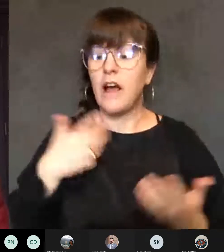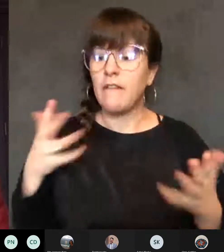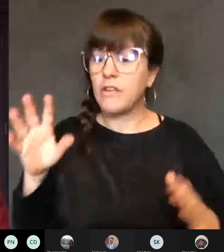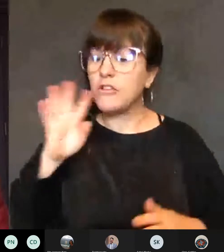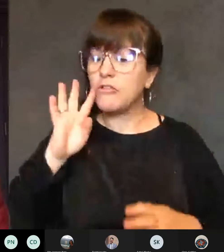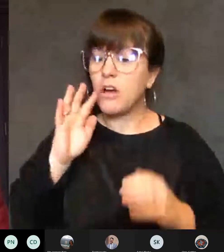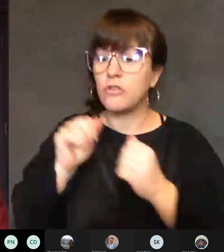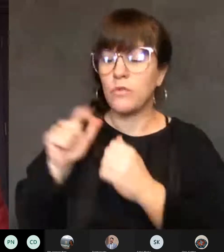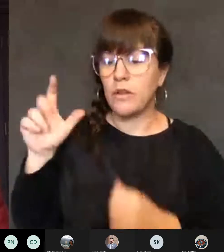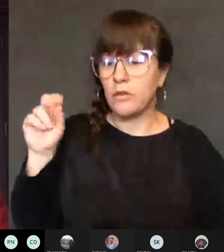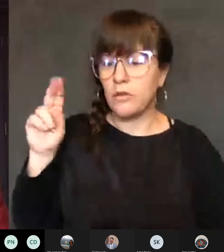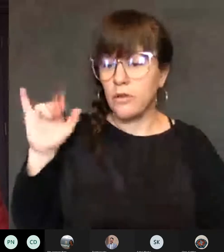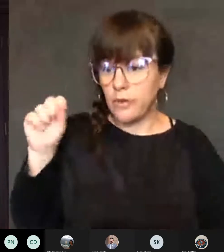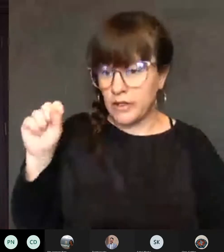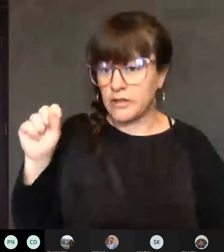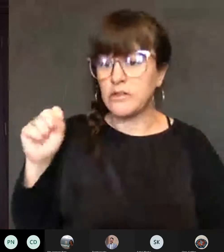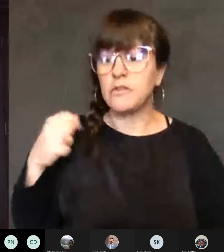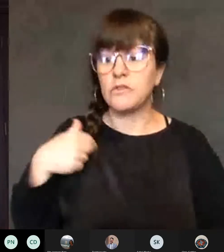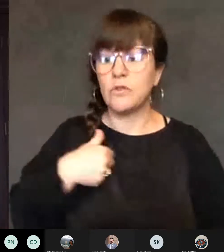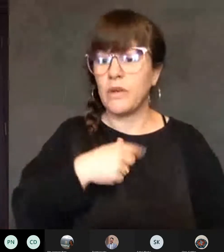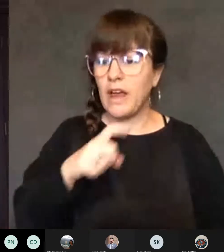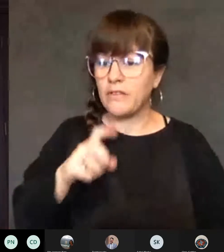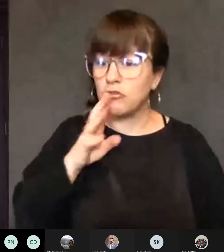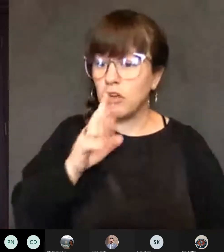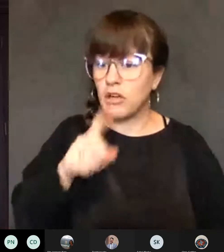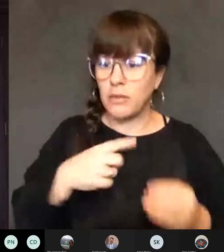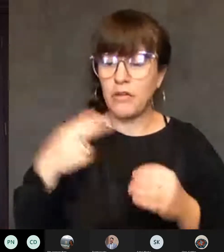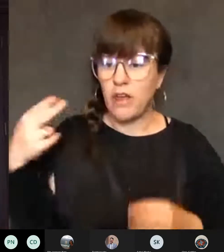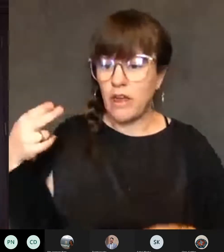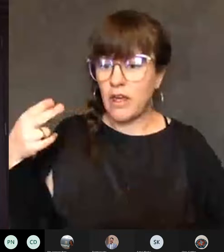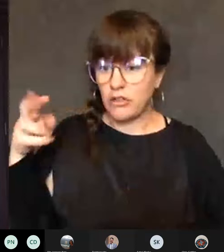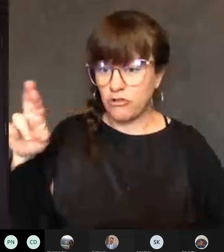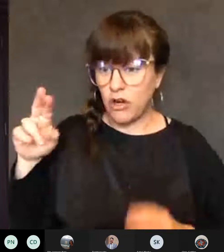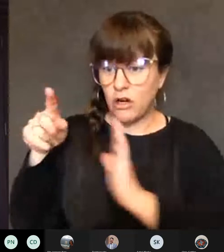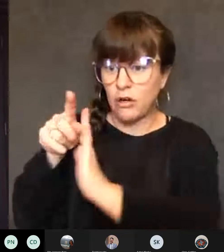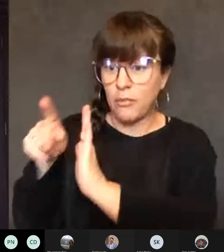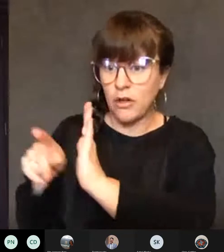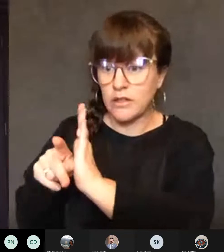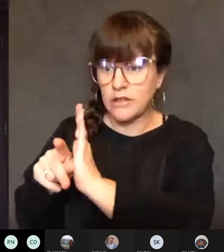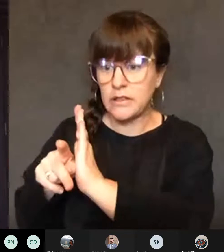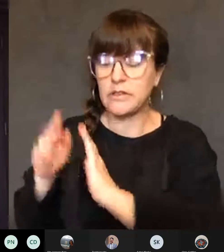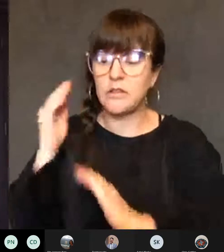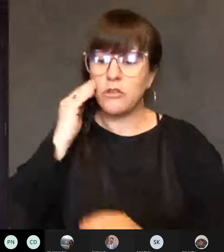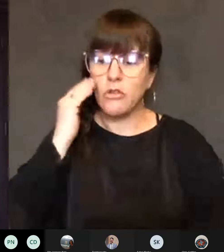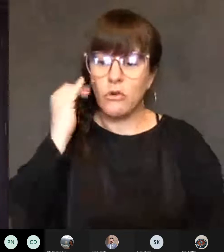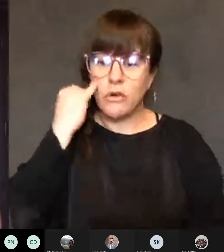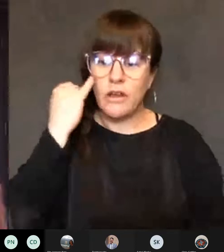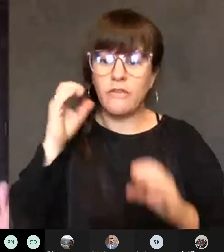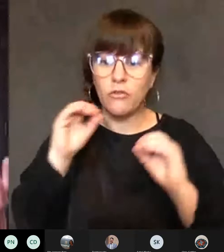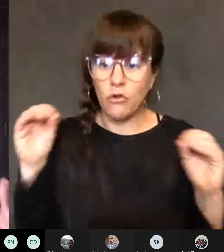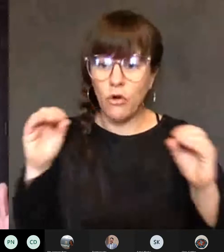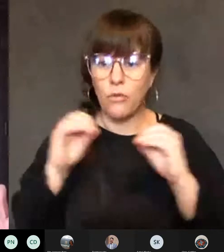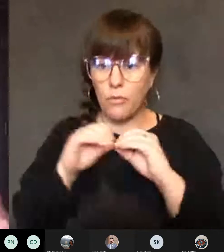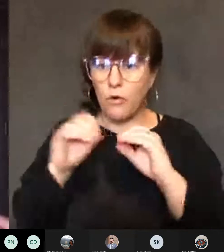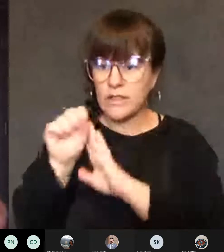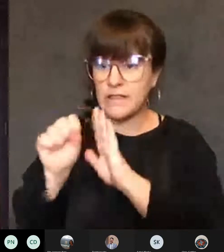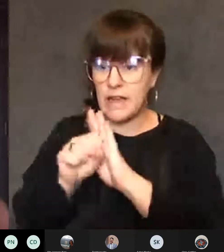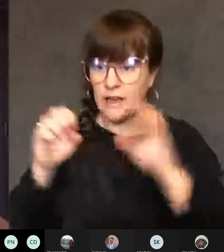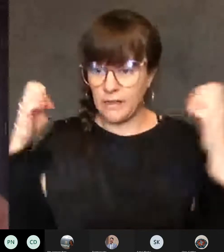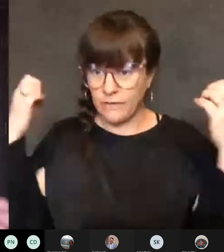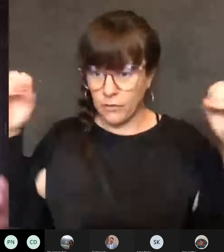HR policies might be going forward when we're not in, what you might call a state of emergency, but really dealing